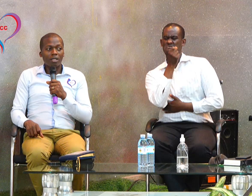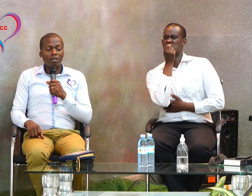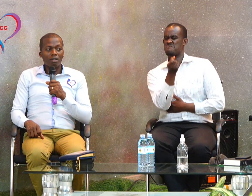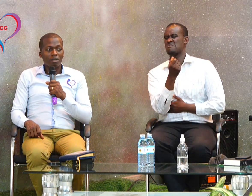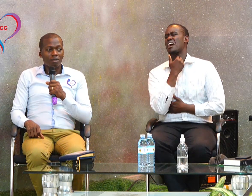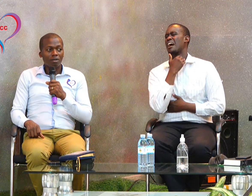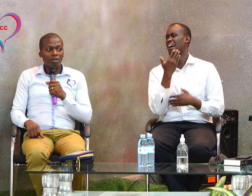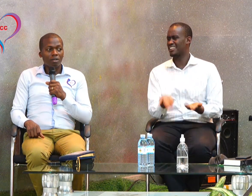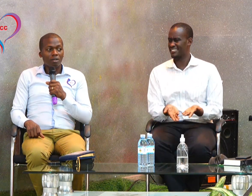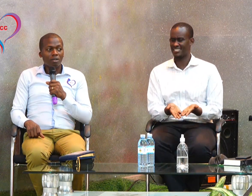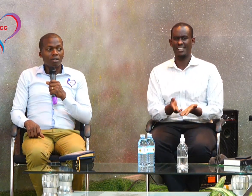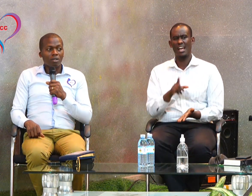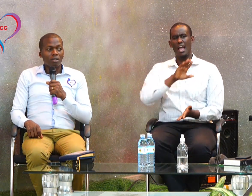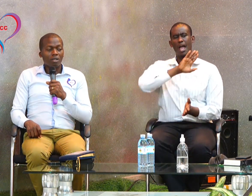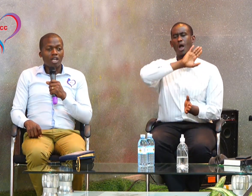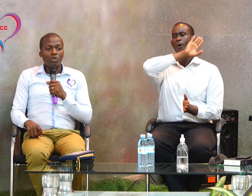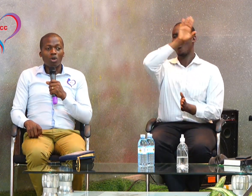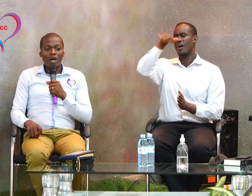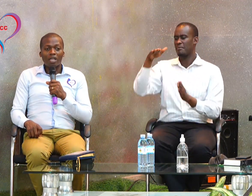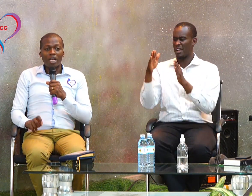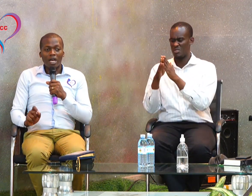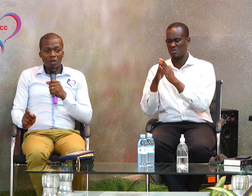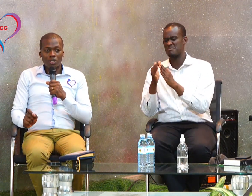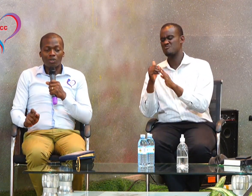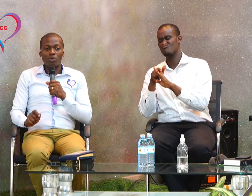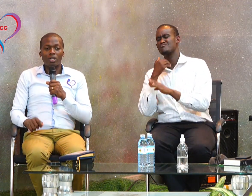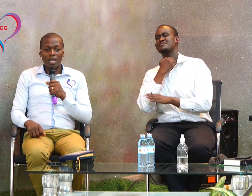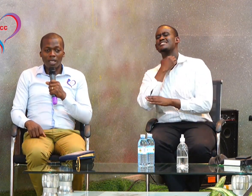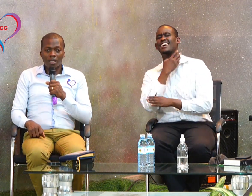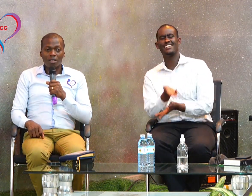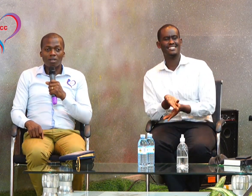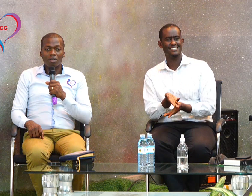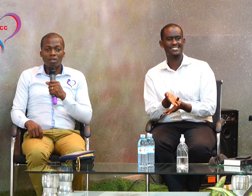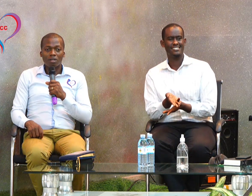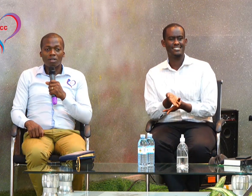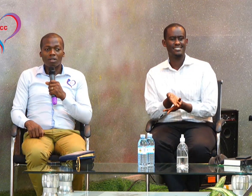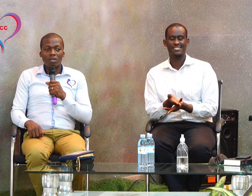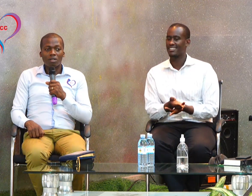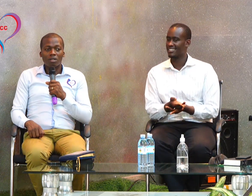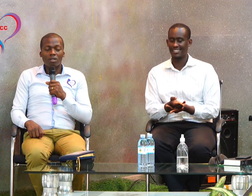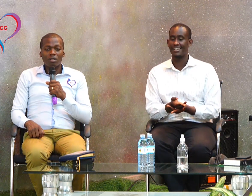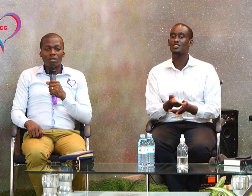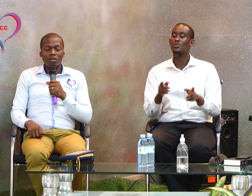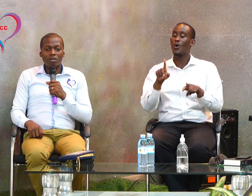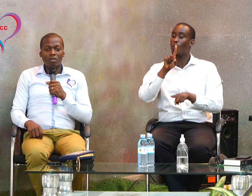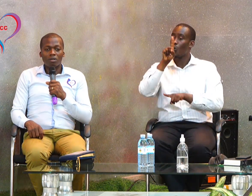like. N'oddayo mu kayumba k'otayagala. And you go back in the house that you don't like. Bundi kibuuzo kiri